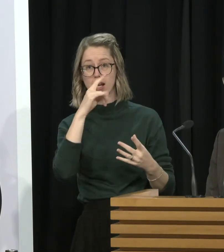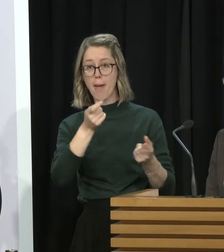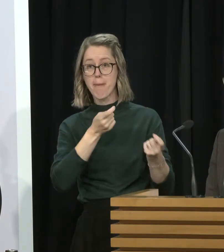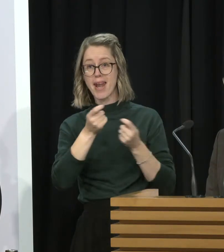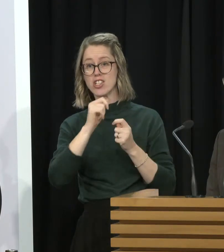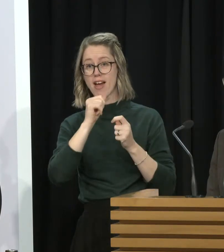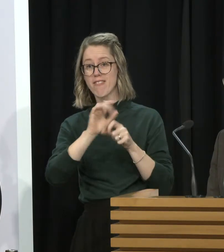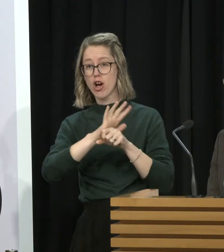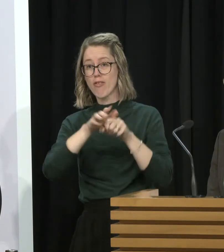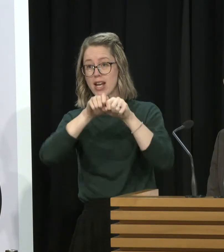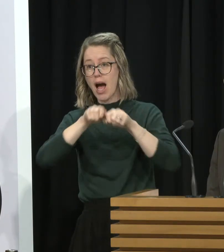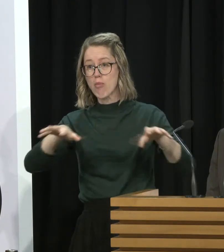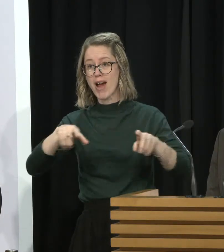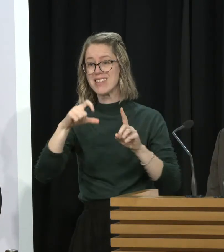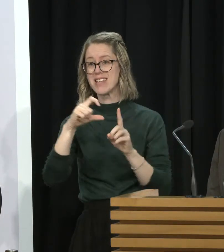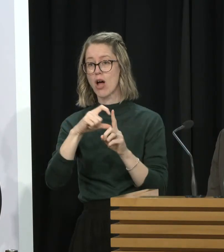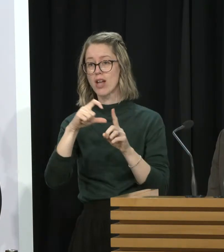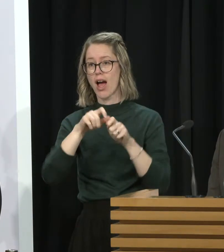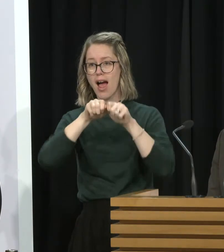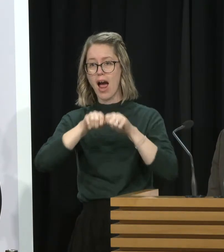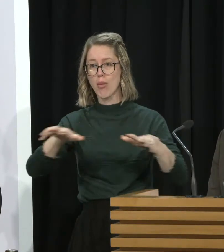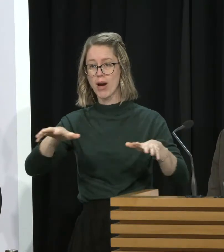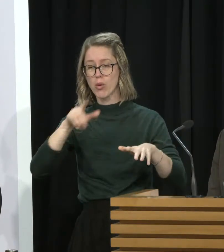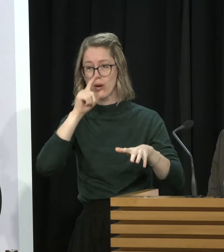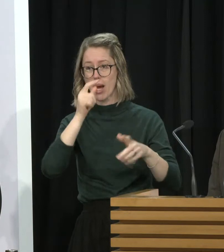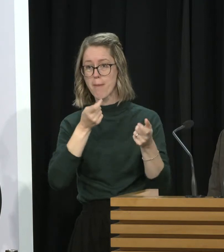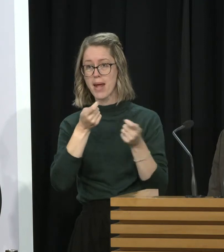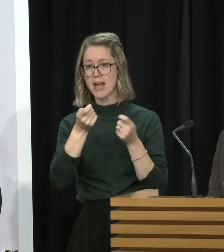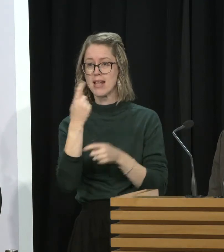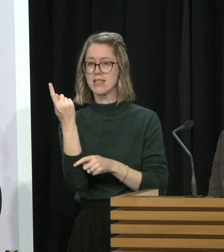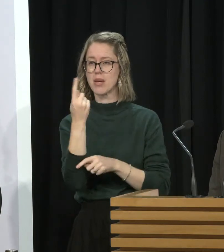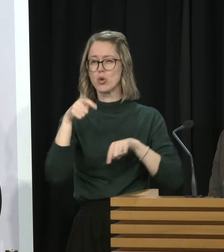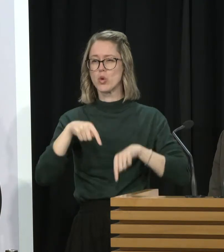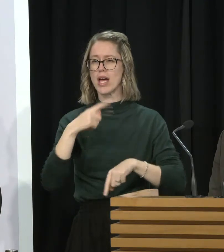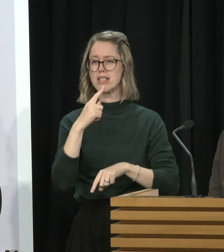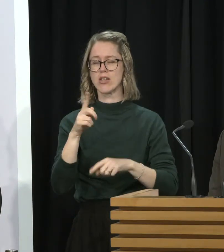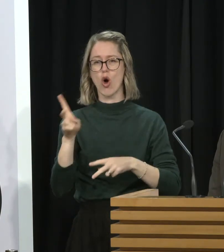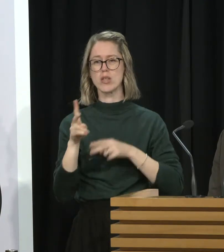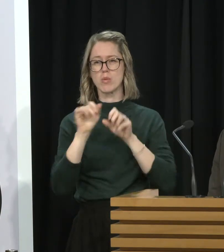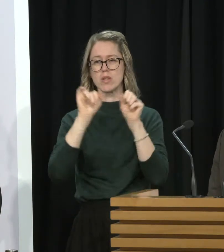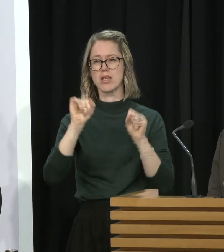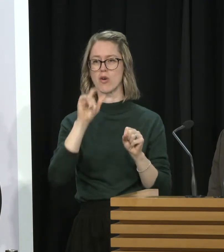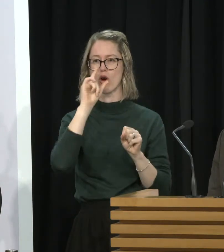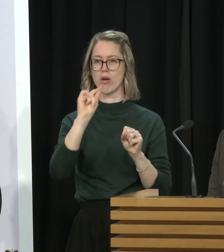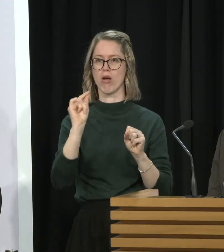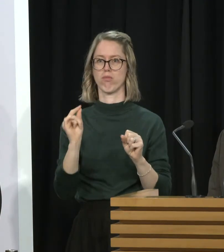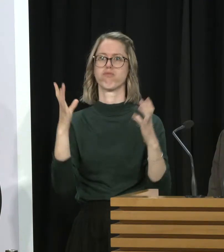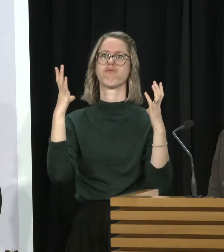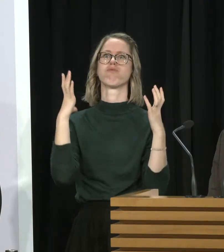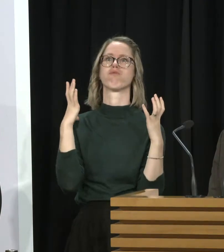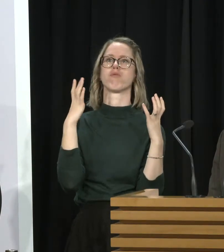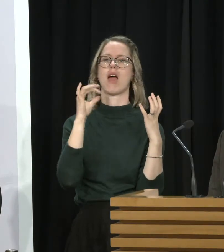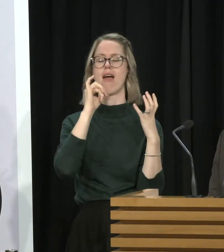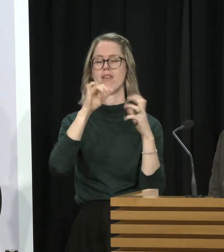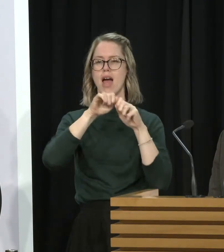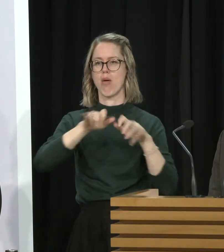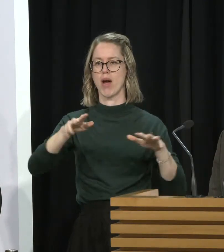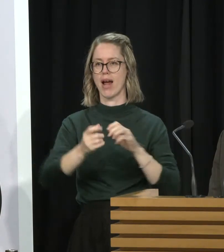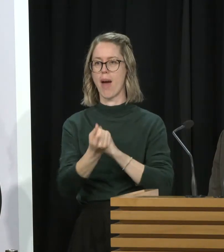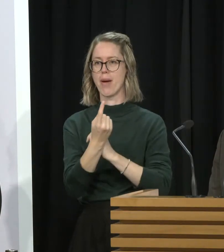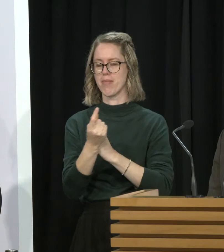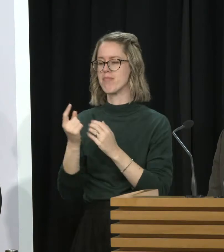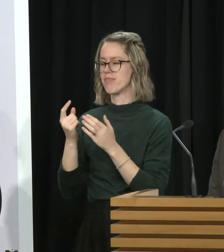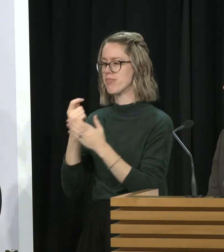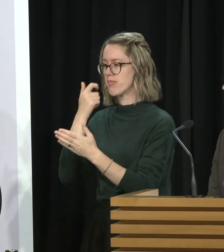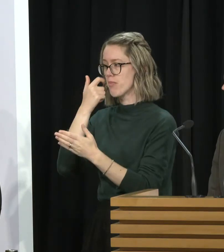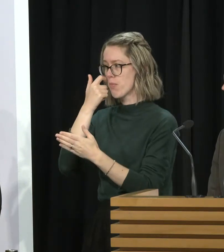an outbreak of the Delta variant? Brian Beattie today said that our hospital system would be quickly overwhelmed if there was a large outbreak here. I think what you